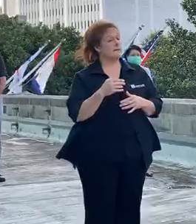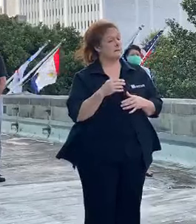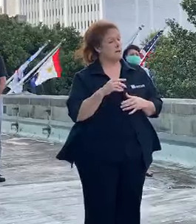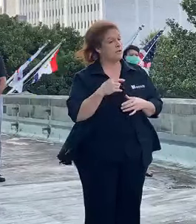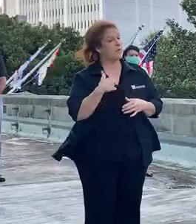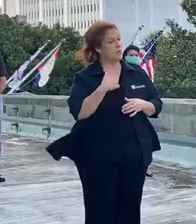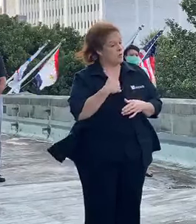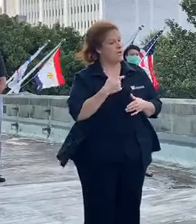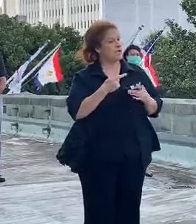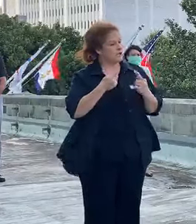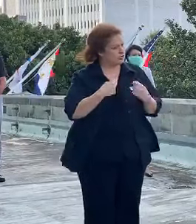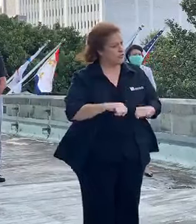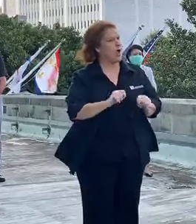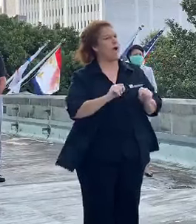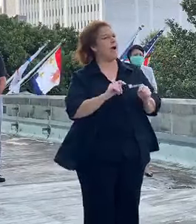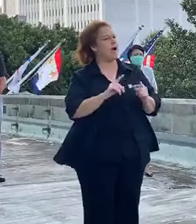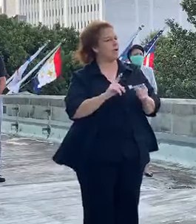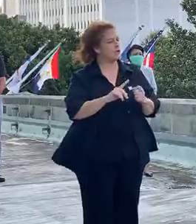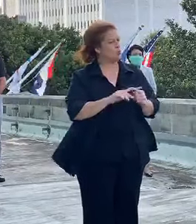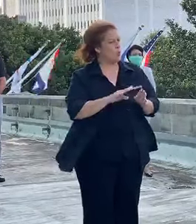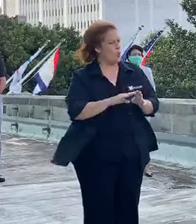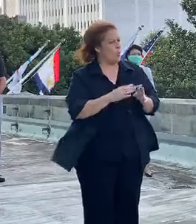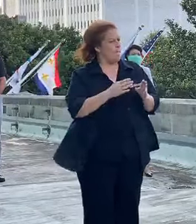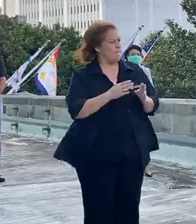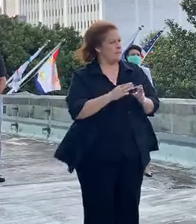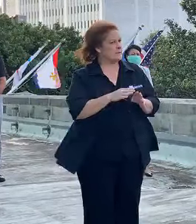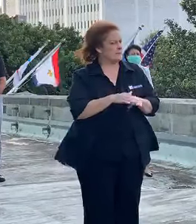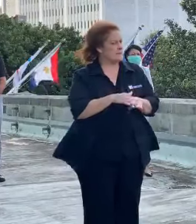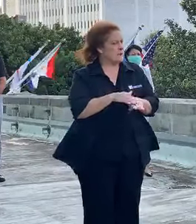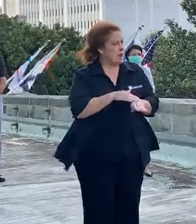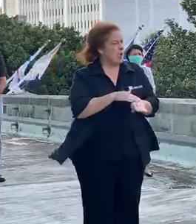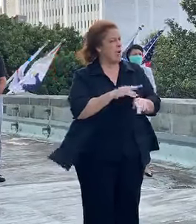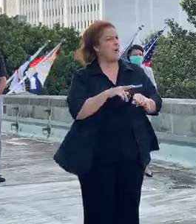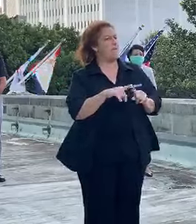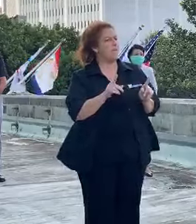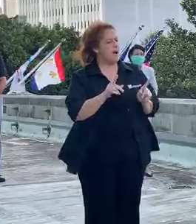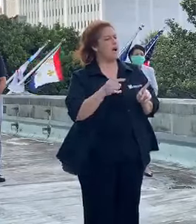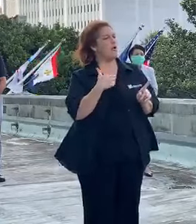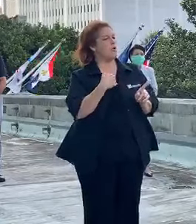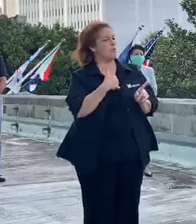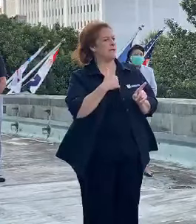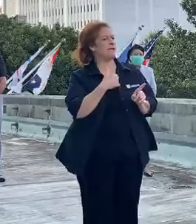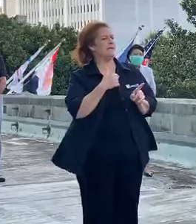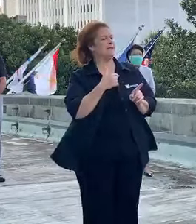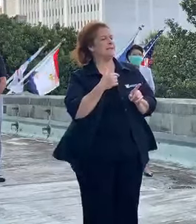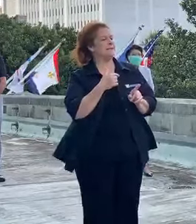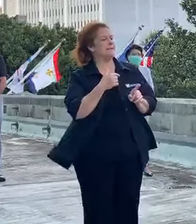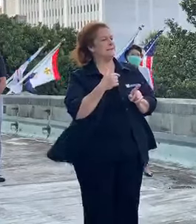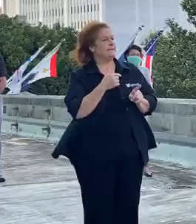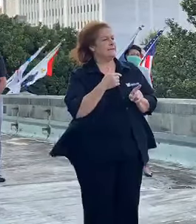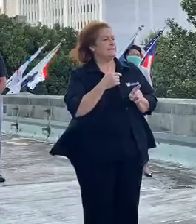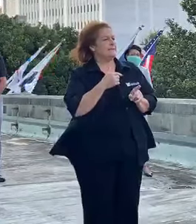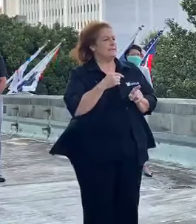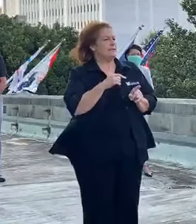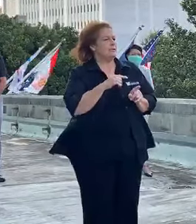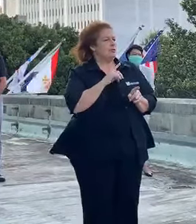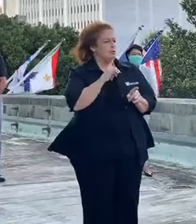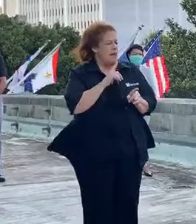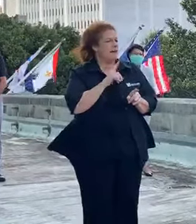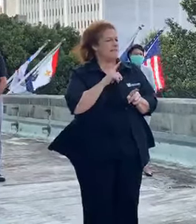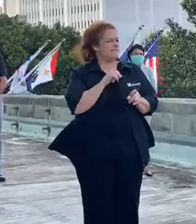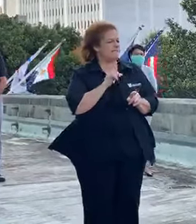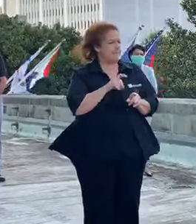resuscitate our economy, which we know we desperately need to do, but we probably need to have even more